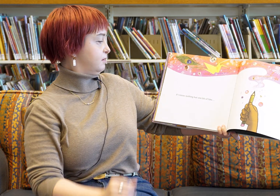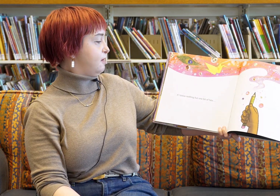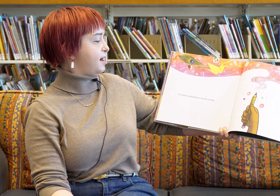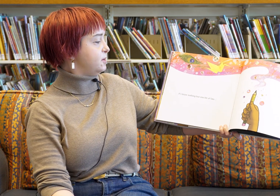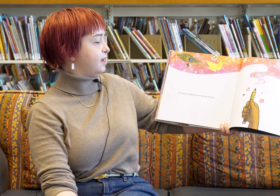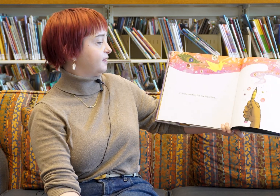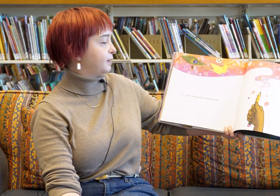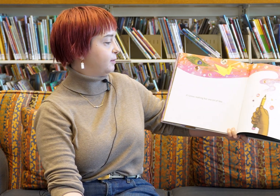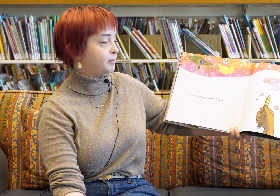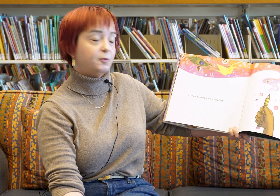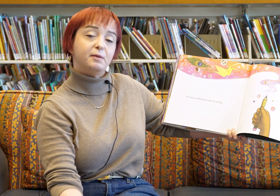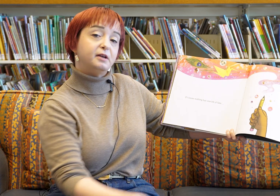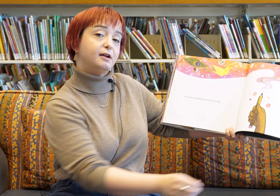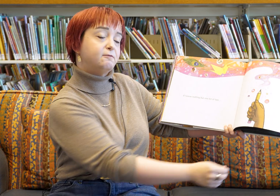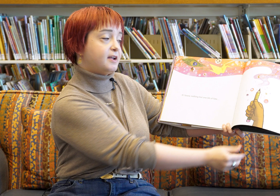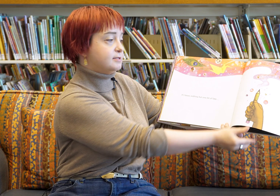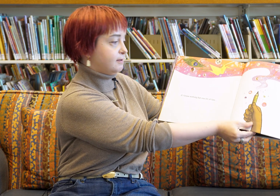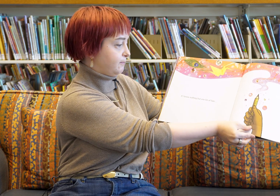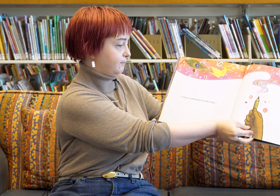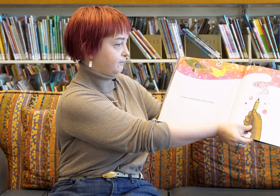If I know nothing but one bit of fate,